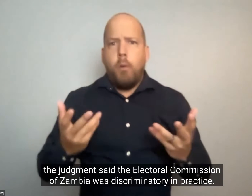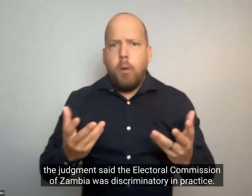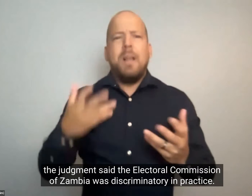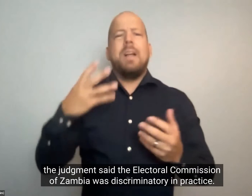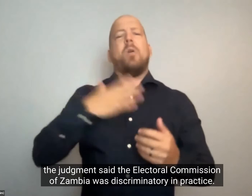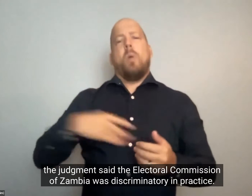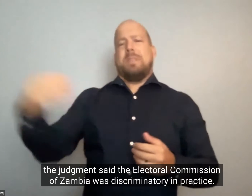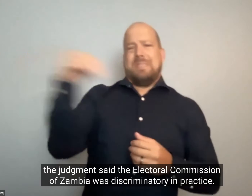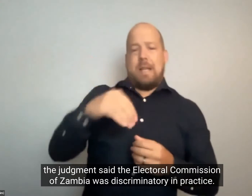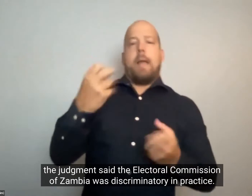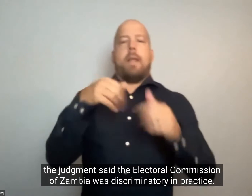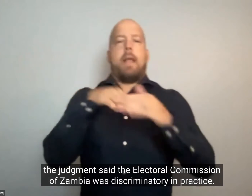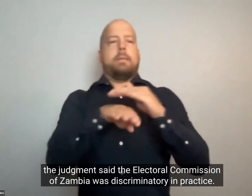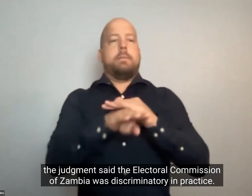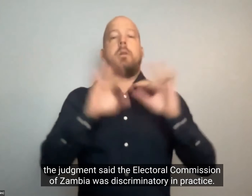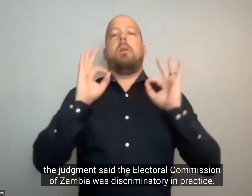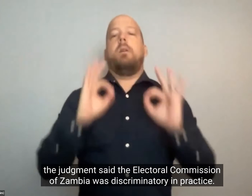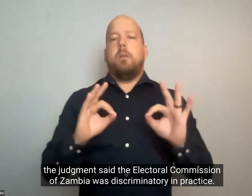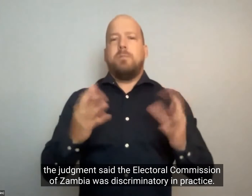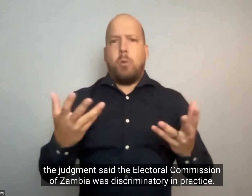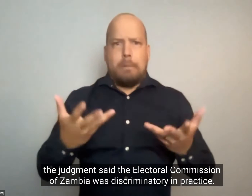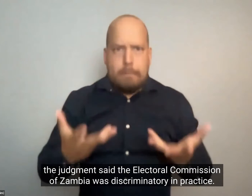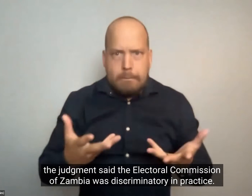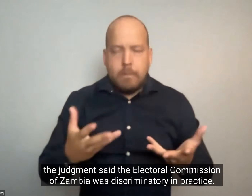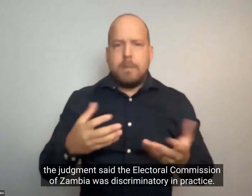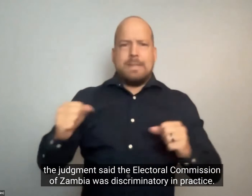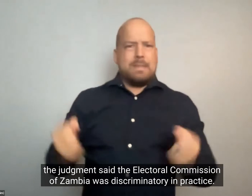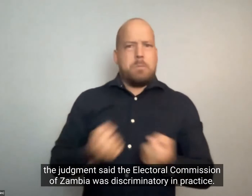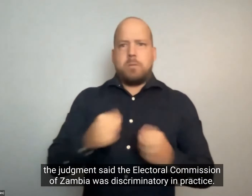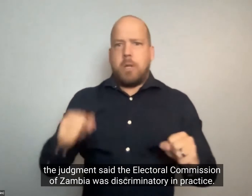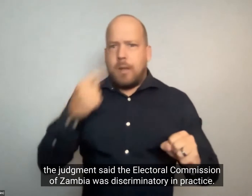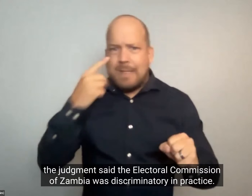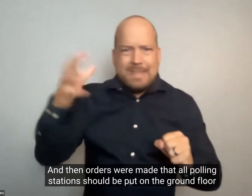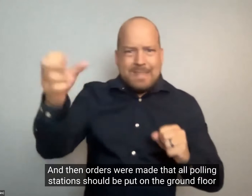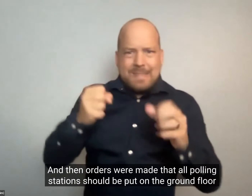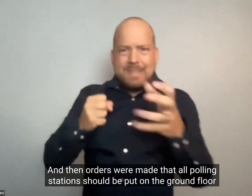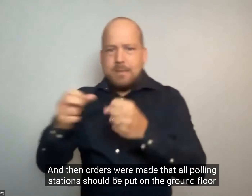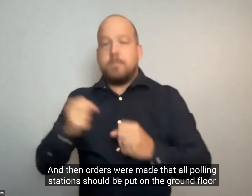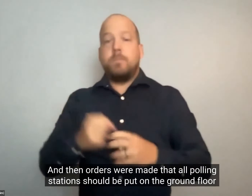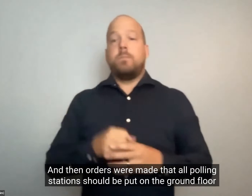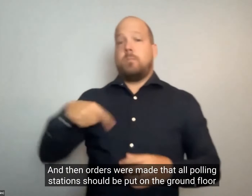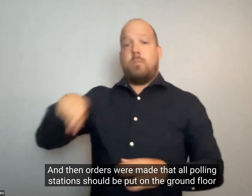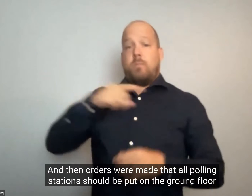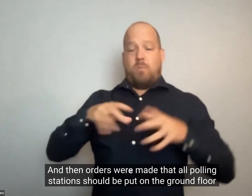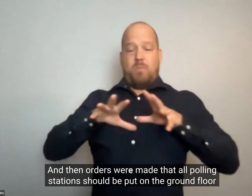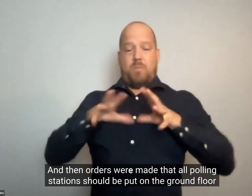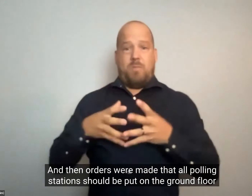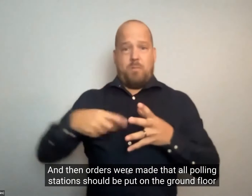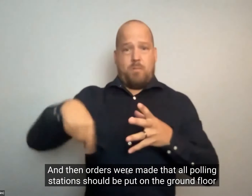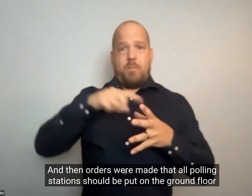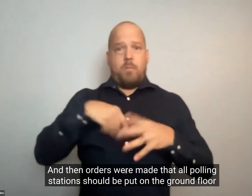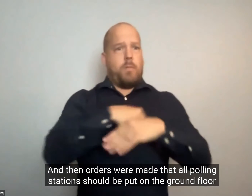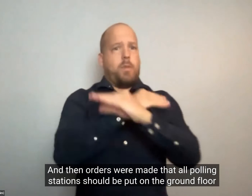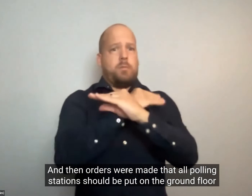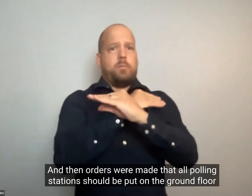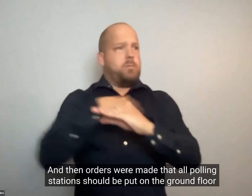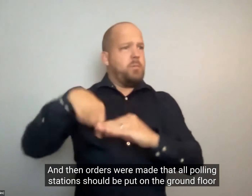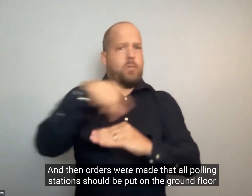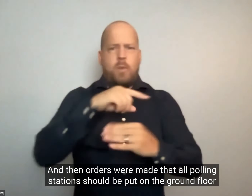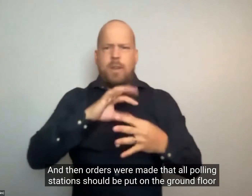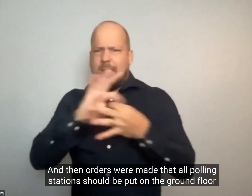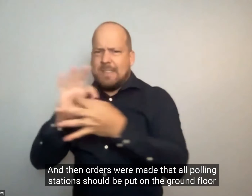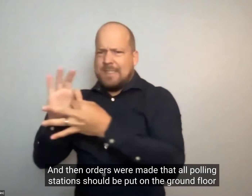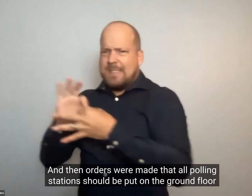the Electoral Commission of Zambia was discriminatory in practice, and then orders were made that all